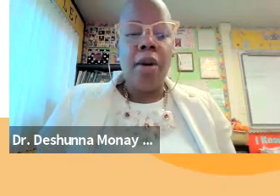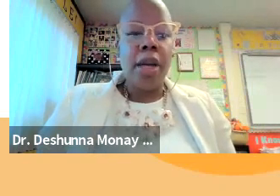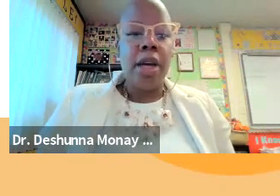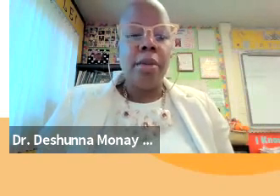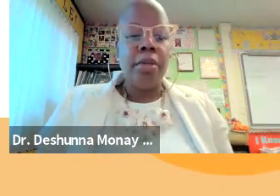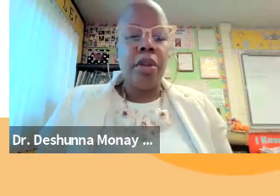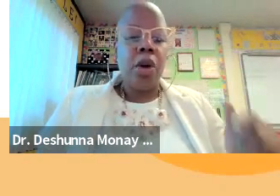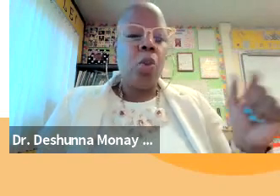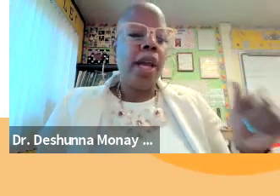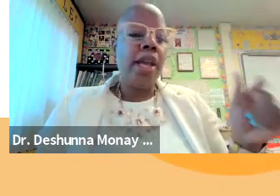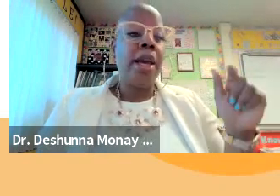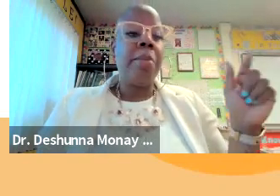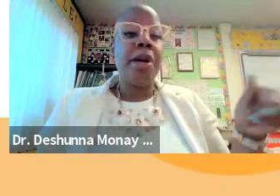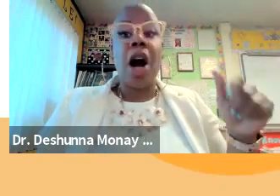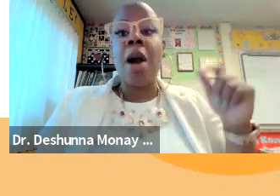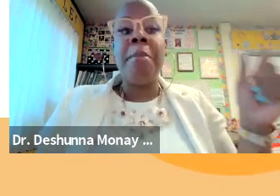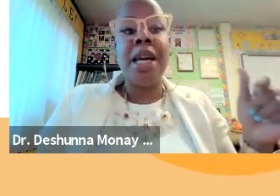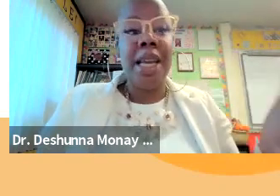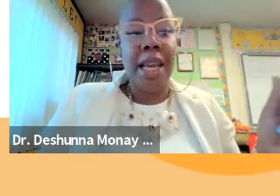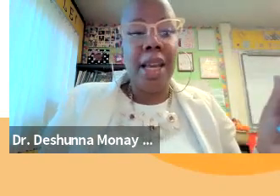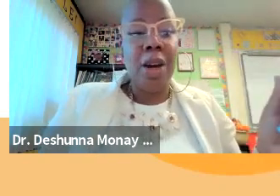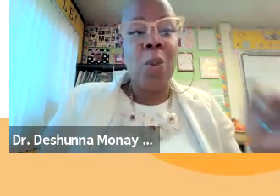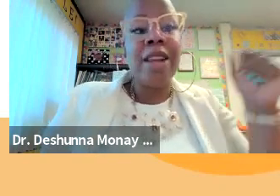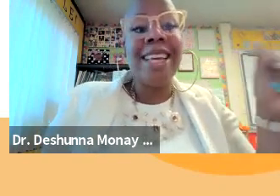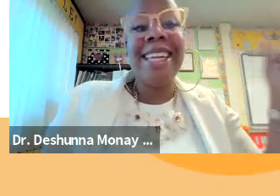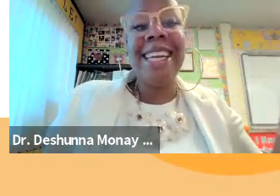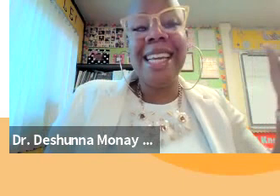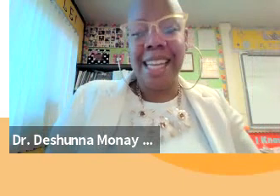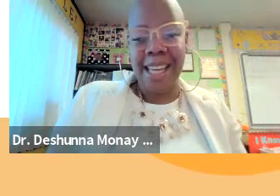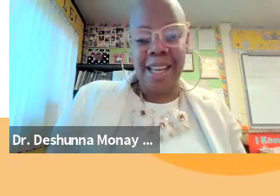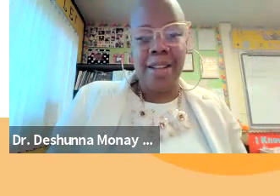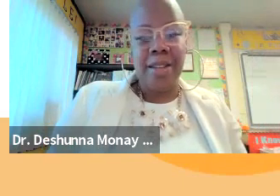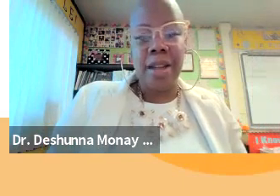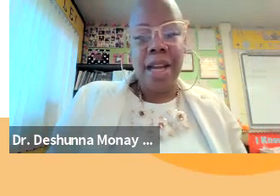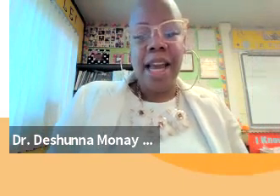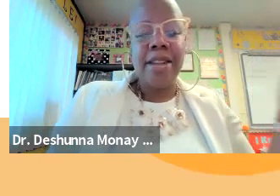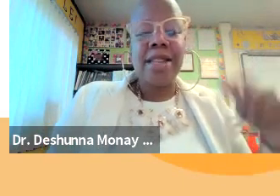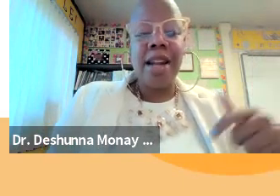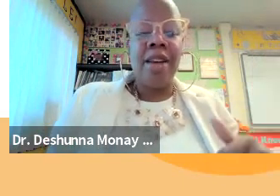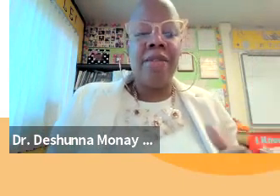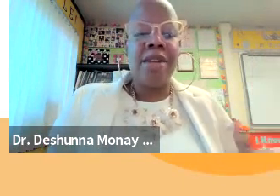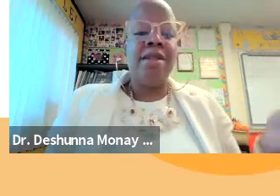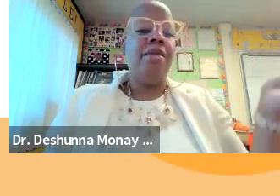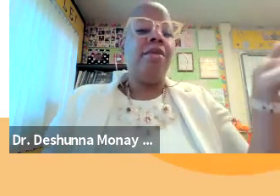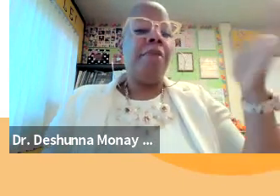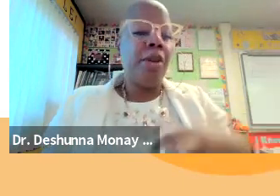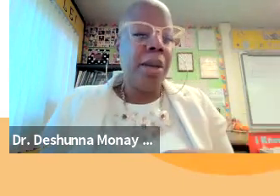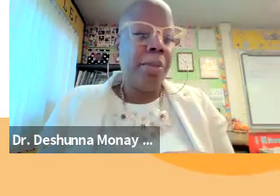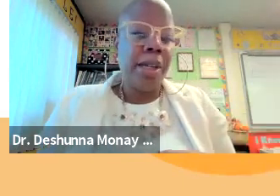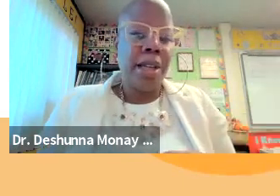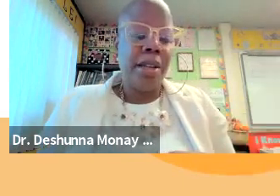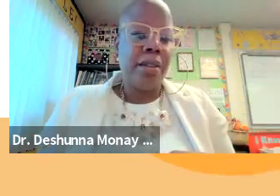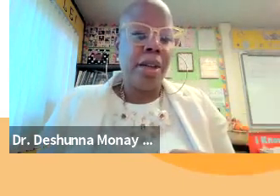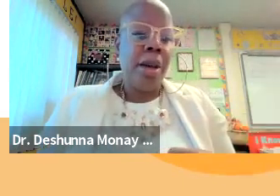unfavorable outcomes. We can put our money where the need is instead of